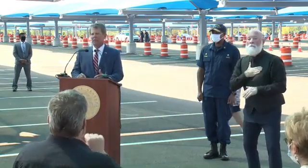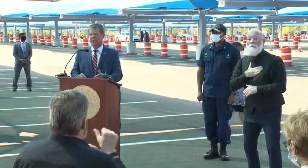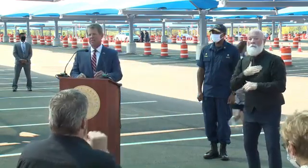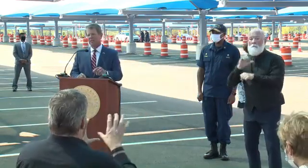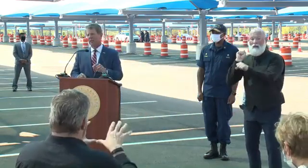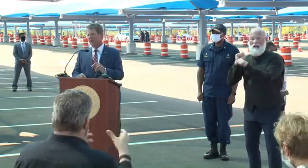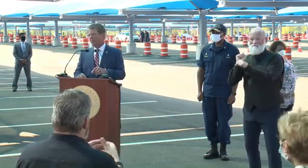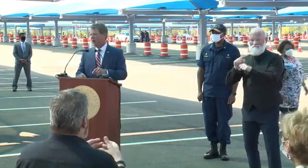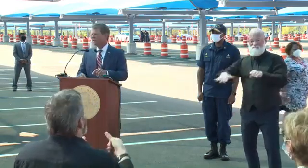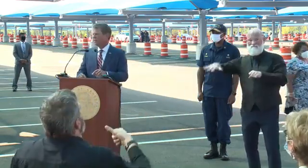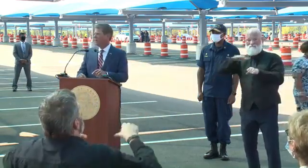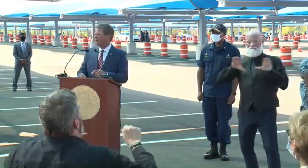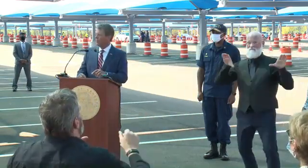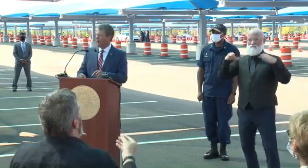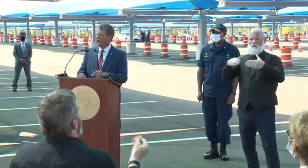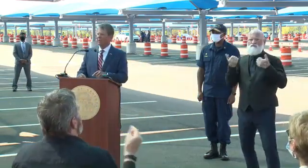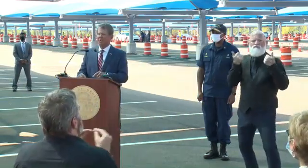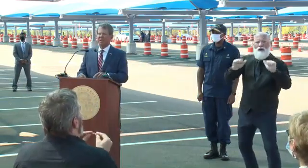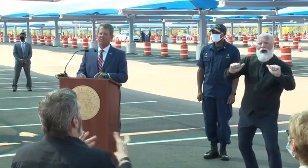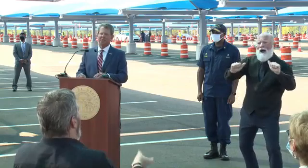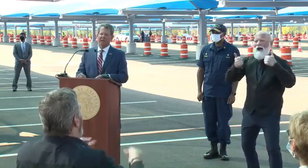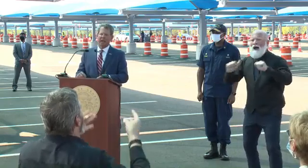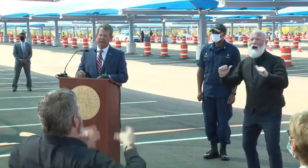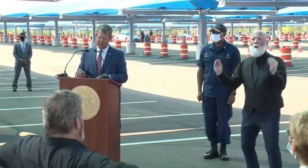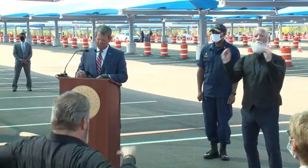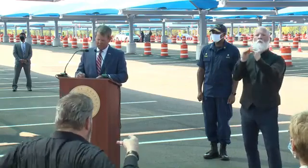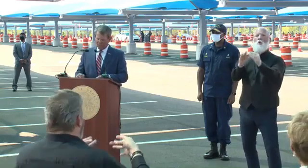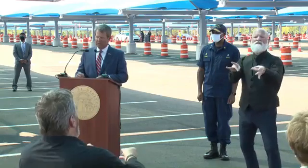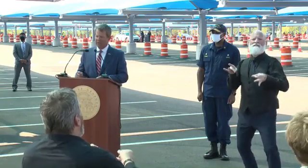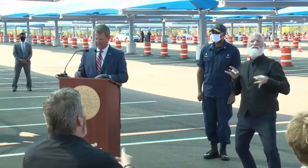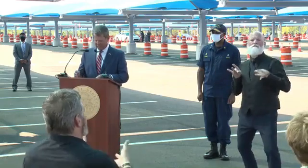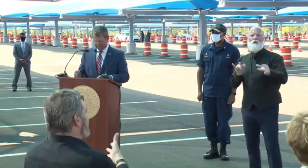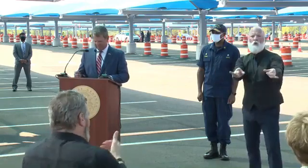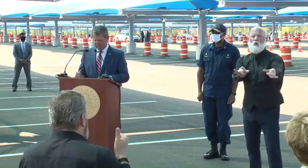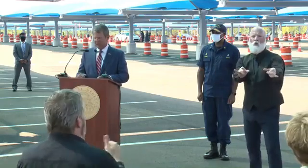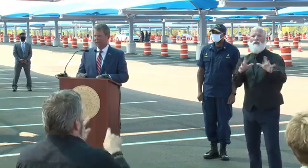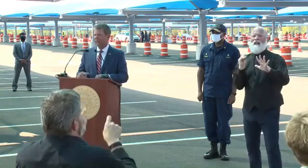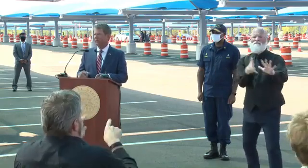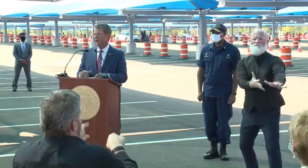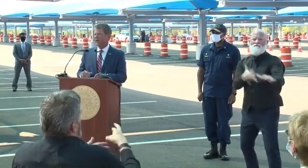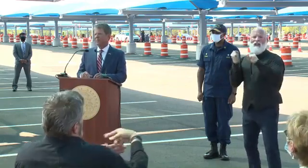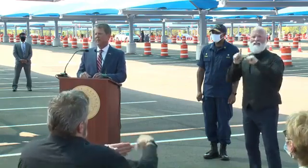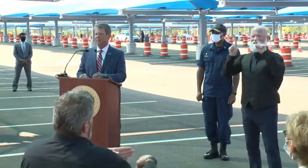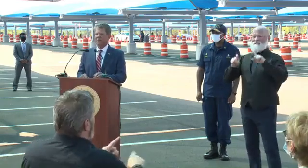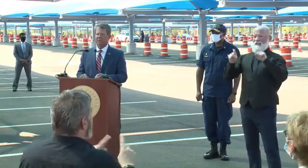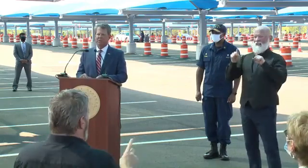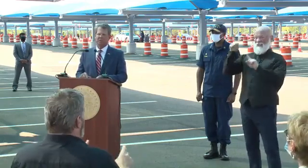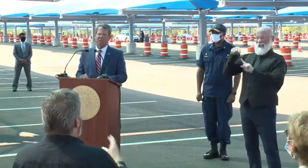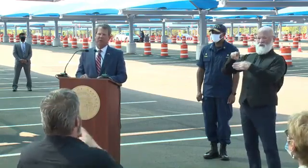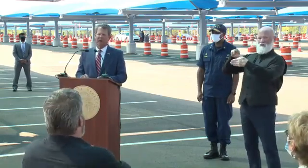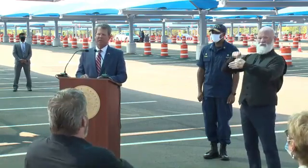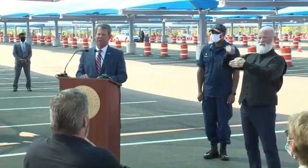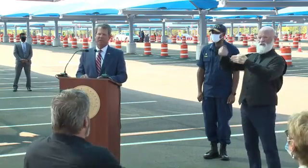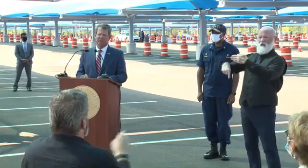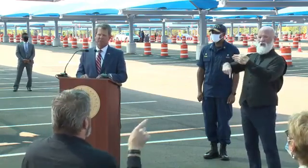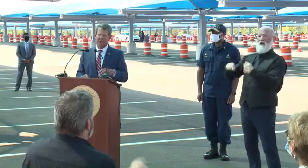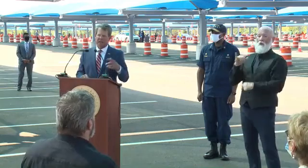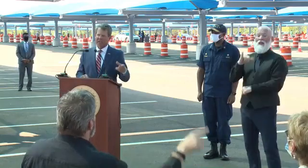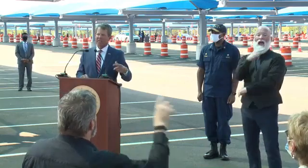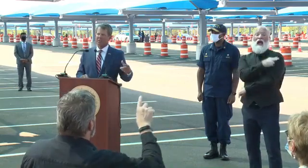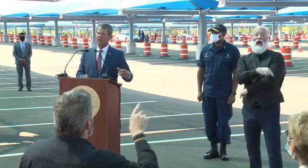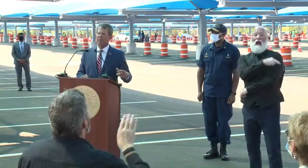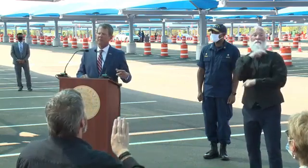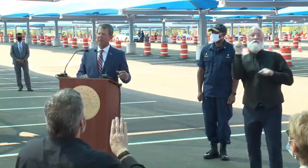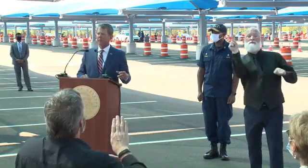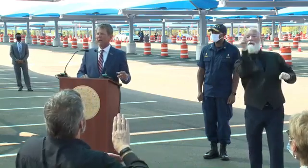streamline testing. But also on the private sector side, one of the things that I've been hearing from the hospitals is that the private sector is